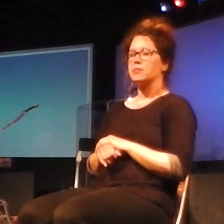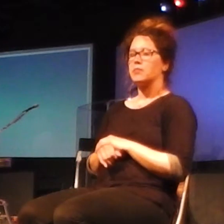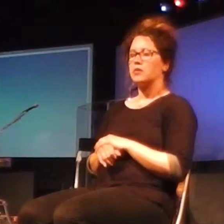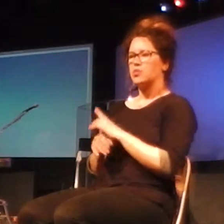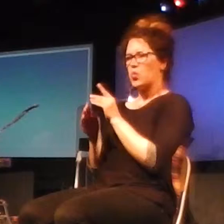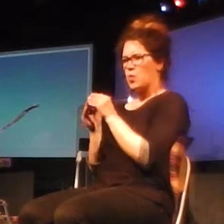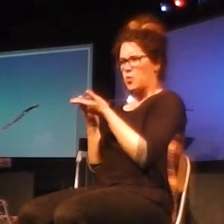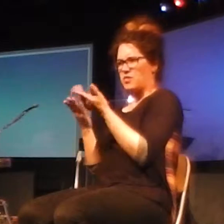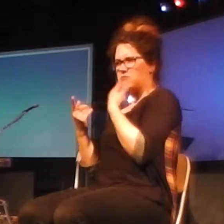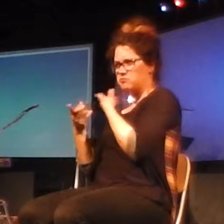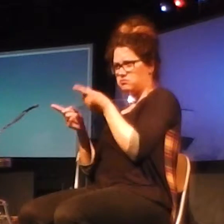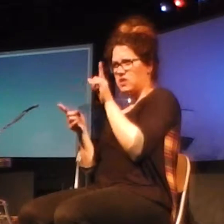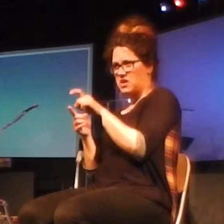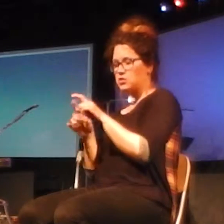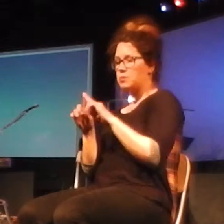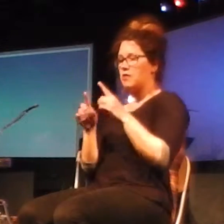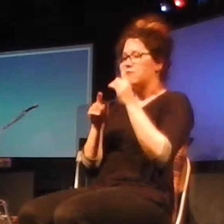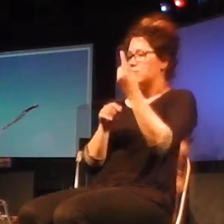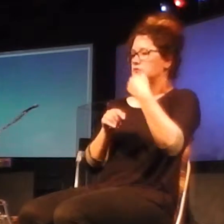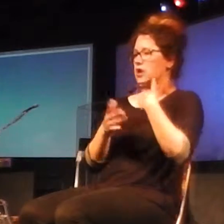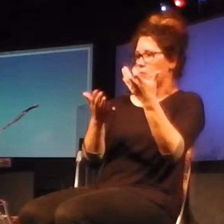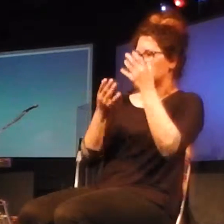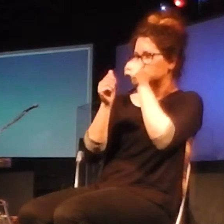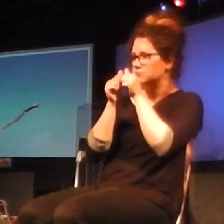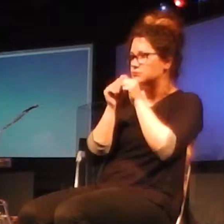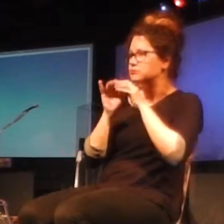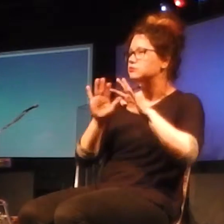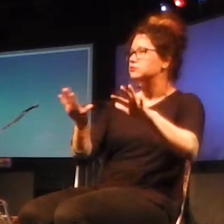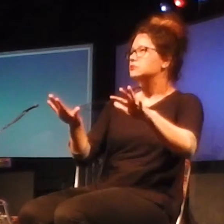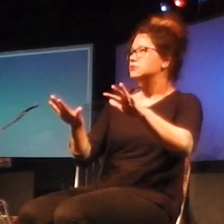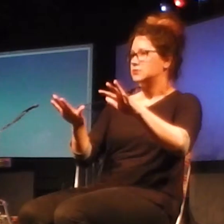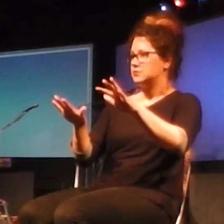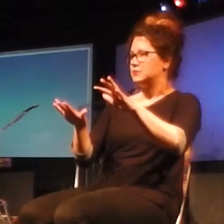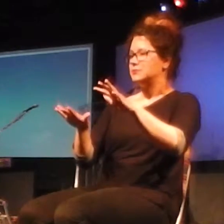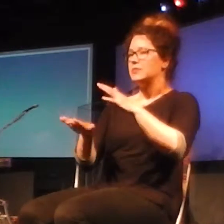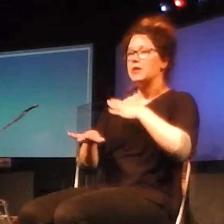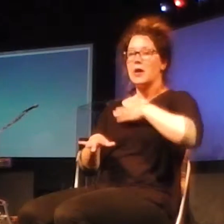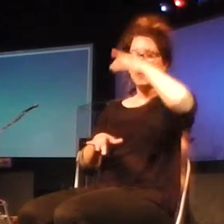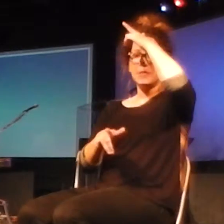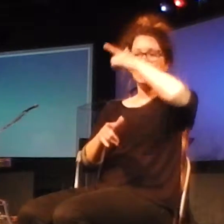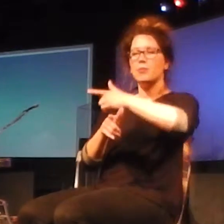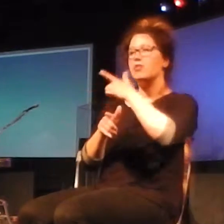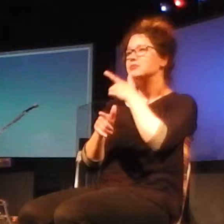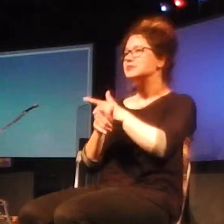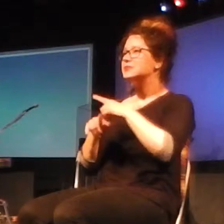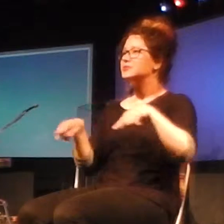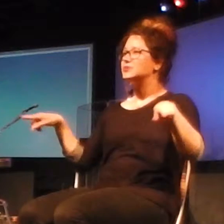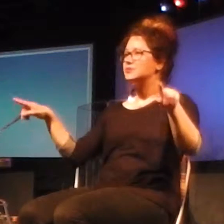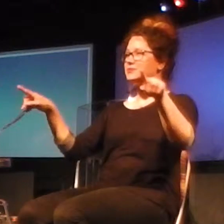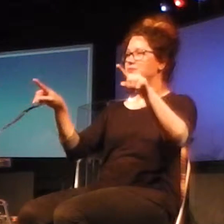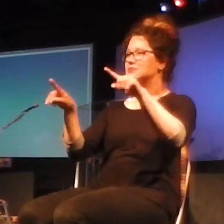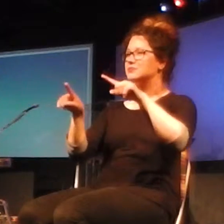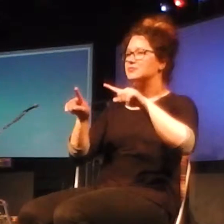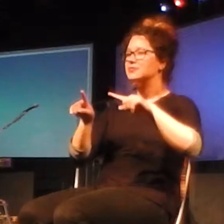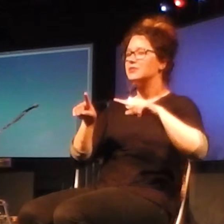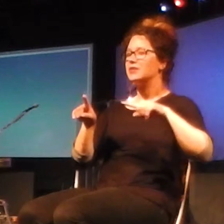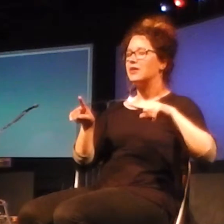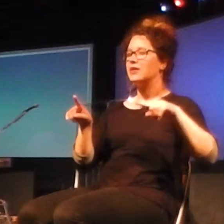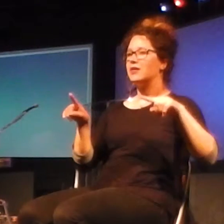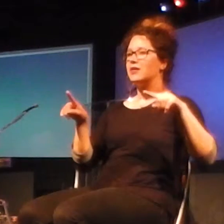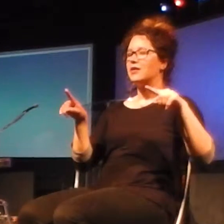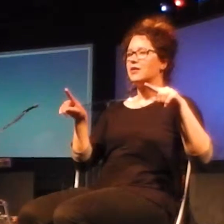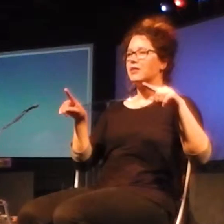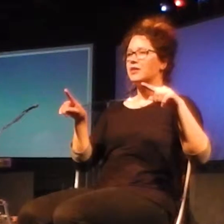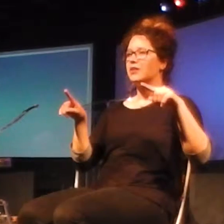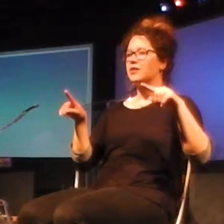as you stay seated, I'd love to just speak a blessing over you if you receive this. My brothers and sisters, may you